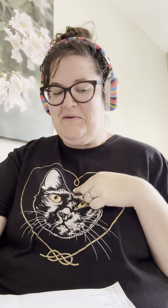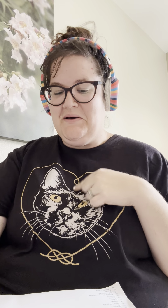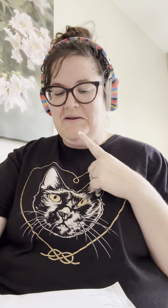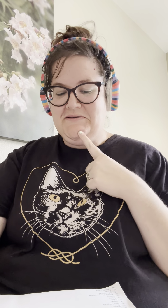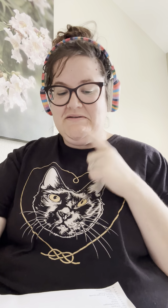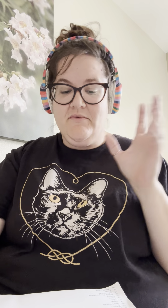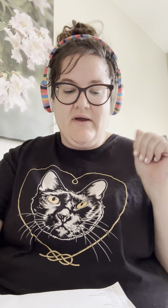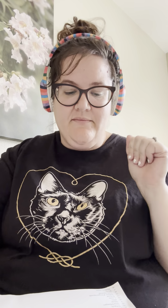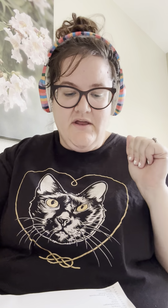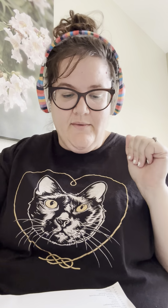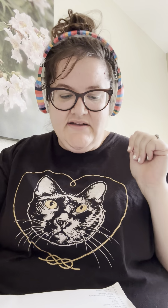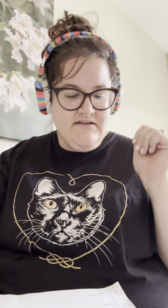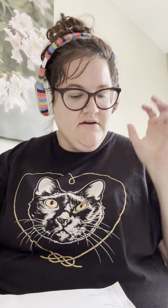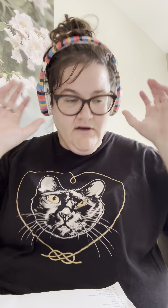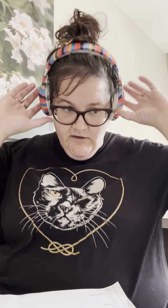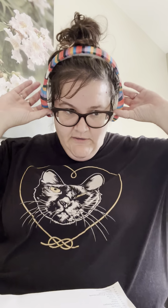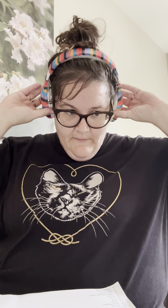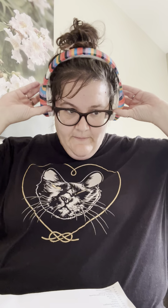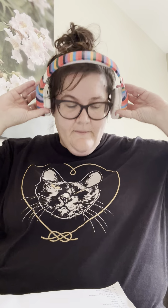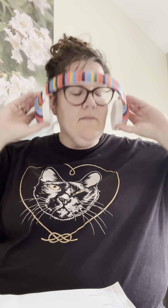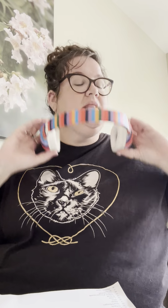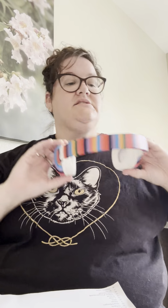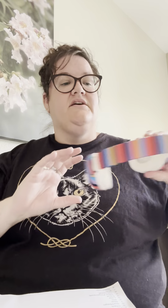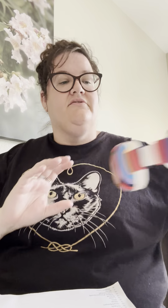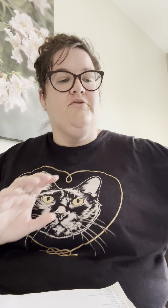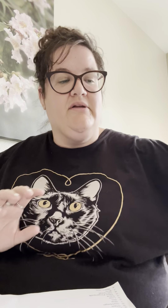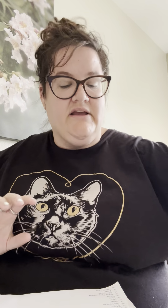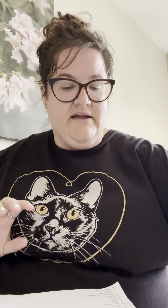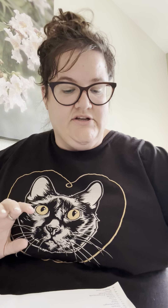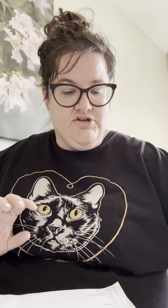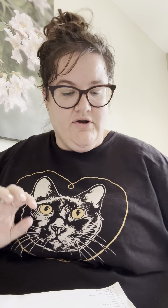honest. Okay, anyways. That's enough of you, Billie Eilish. Okay.